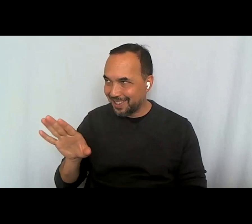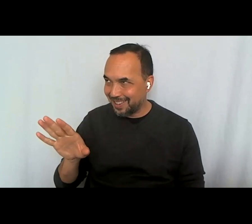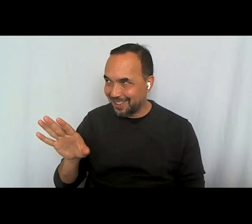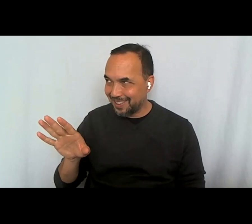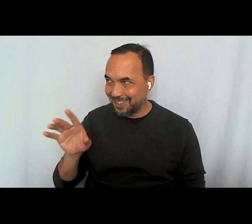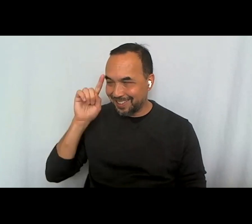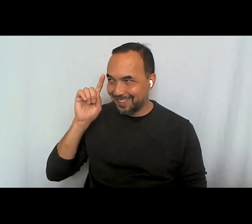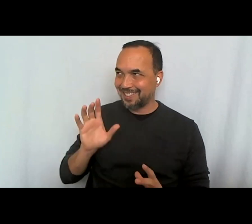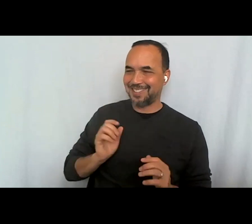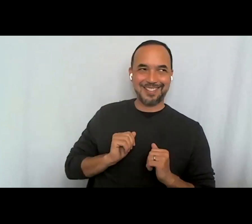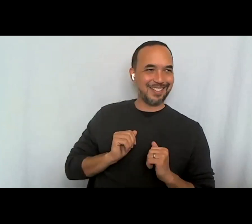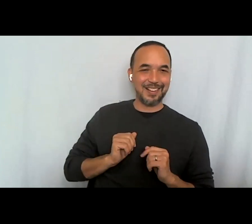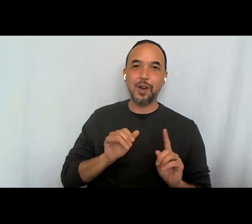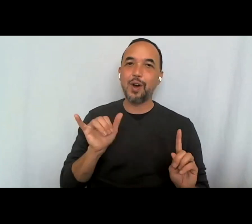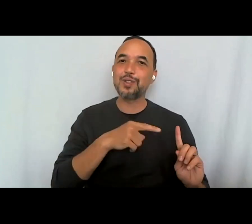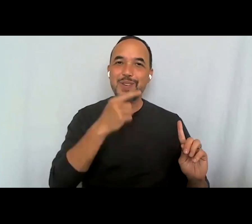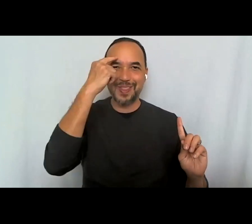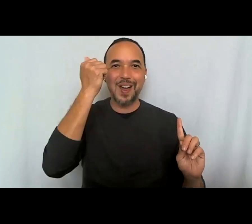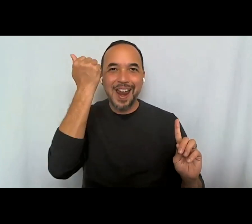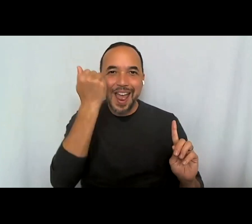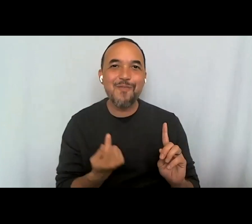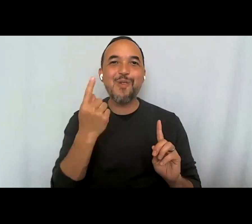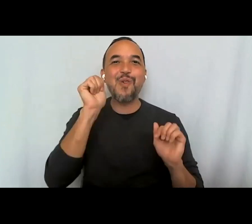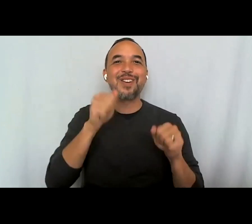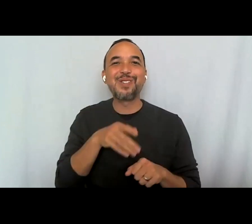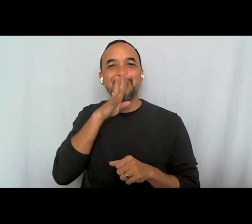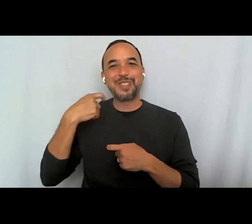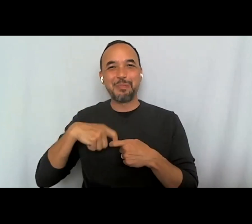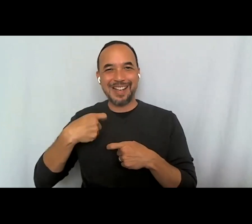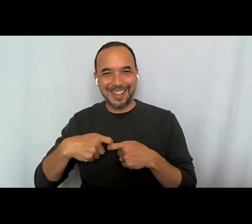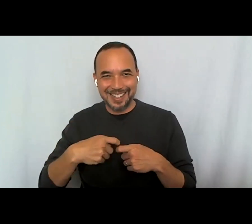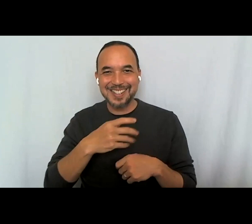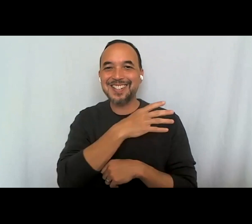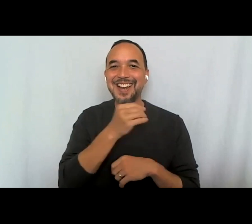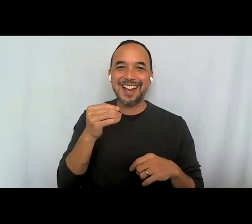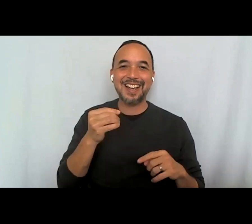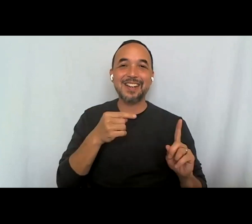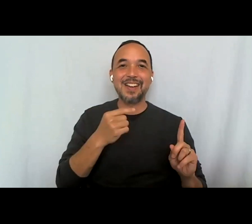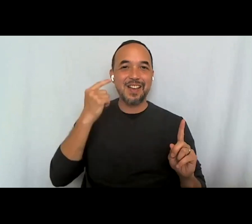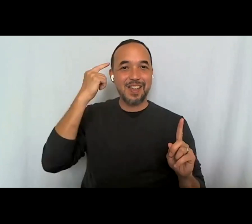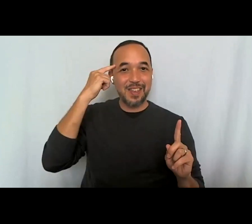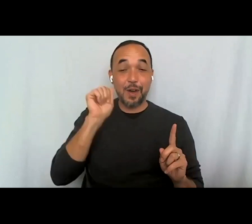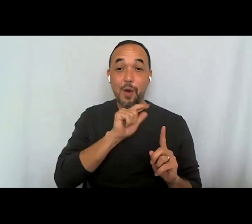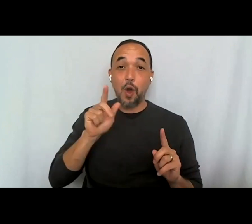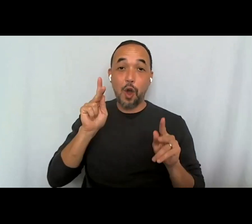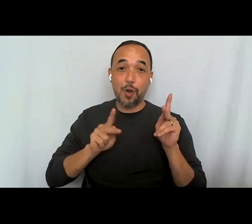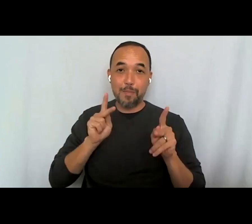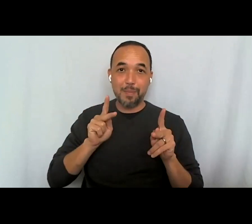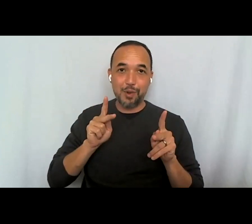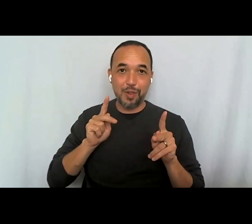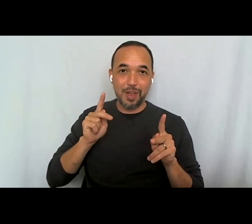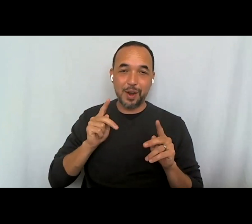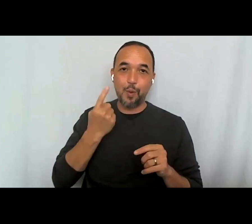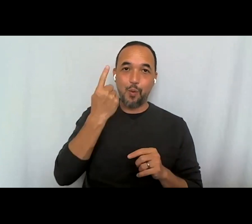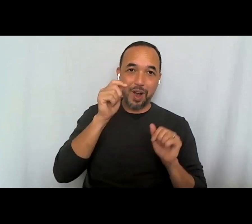He also thought that everybody knew Spanish, and he also thought that everybody was unilateral. He will ask everybody like, "Oh, which one's